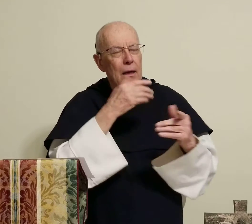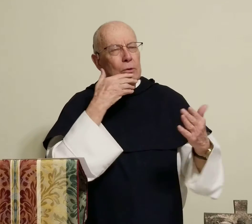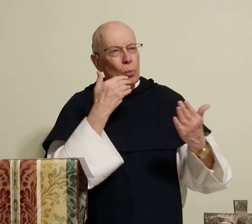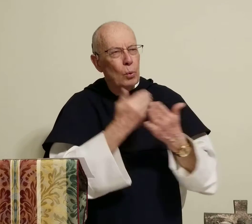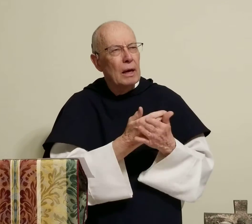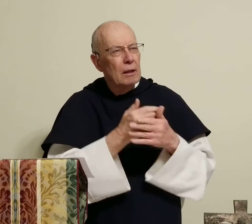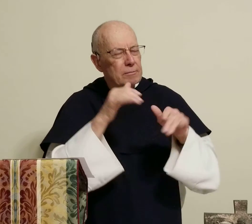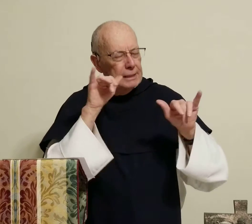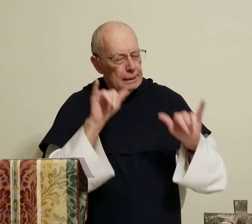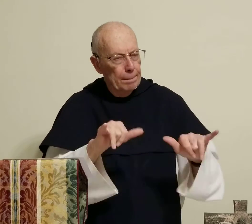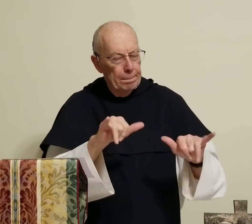var